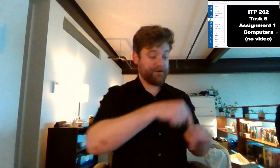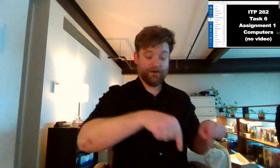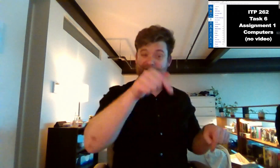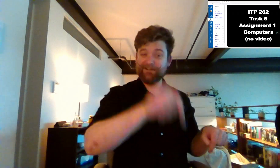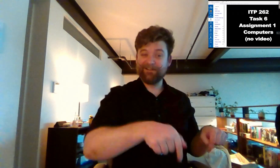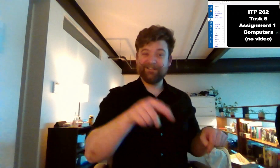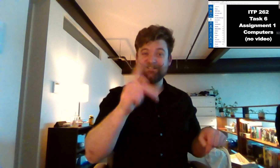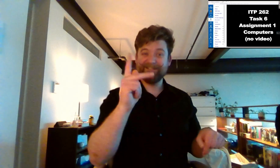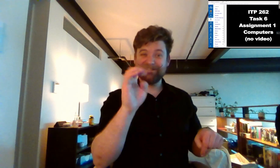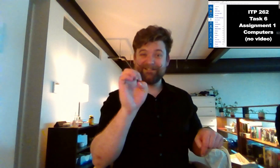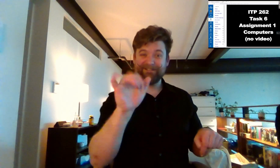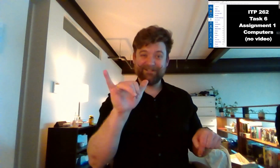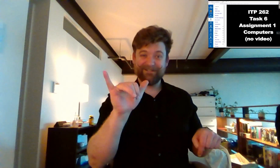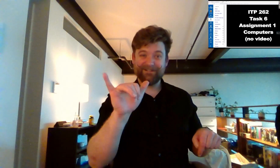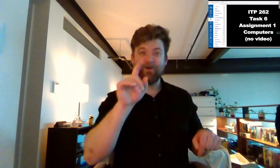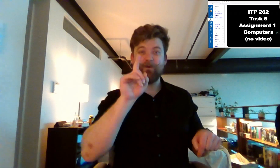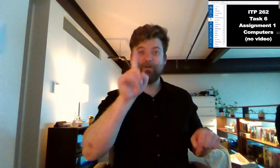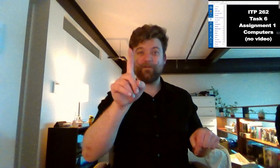Julie.